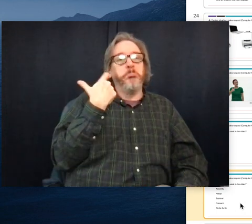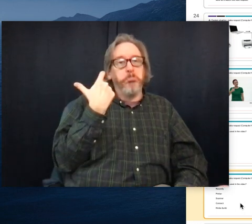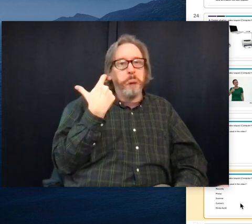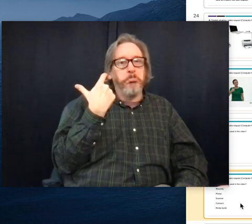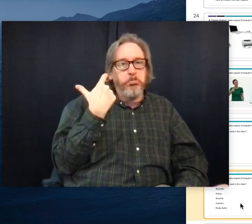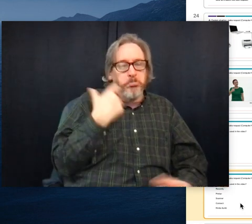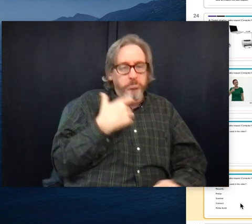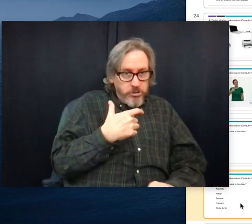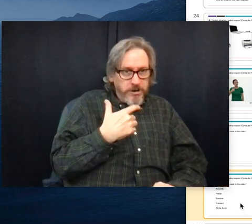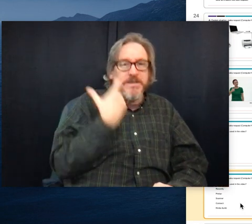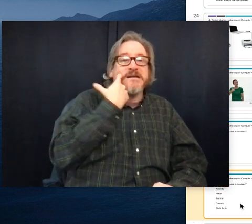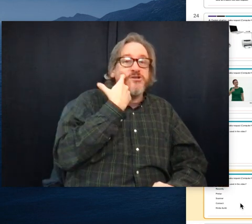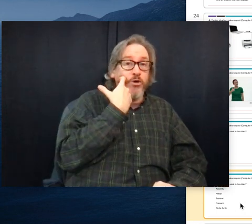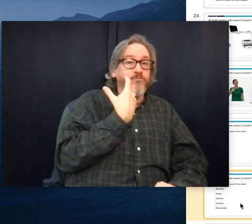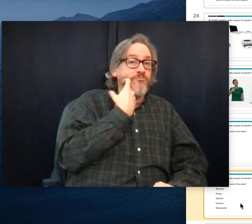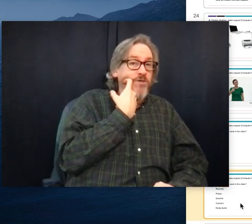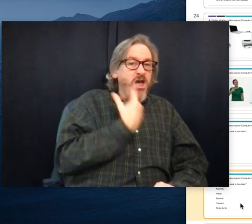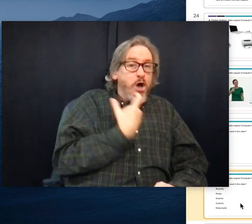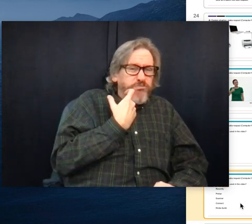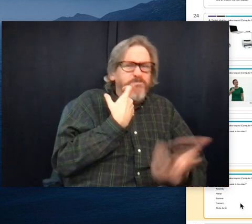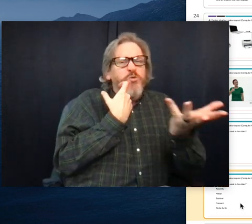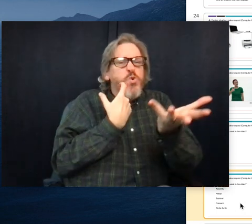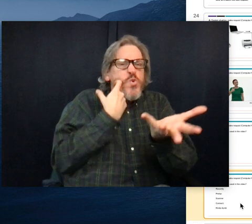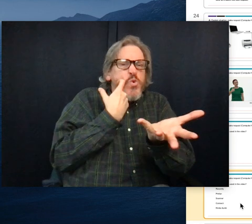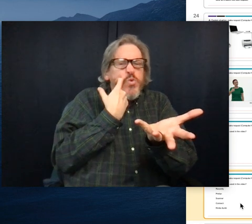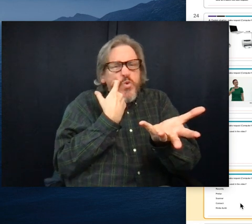versus Okay. So,